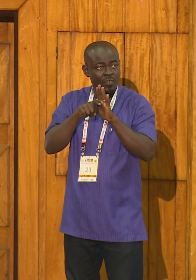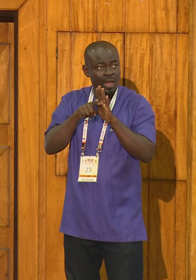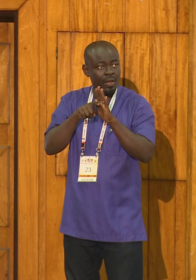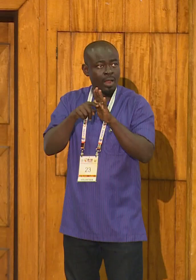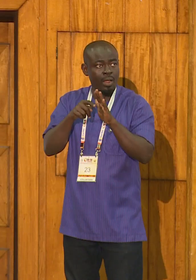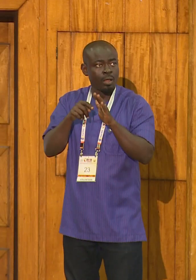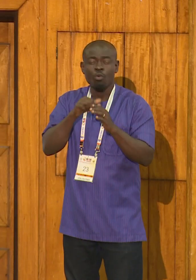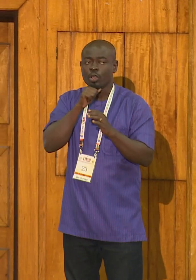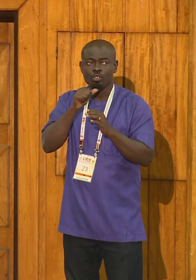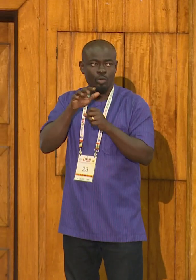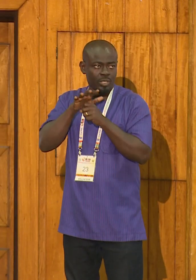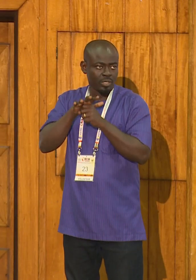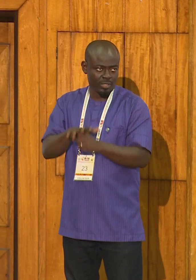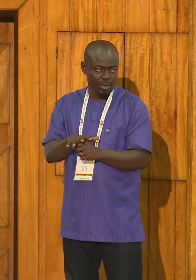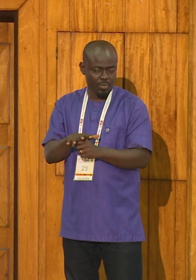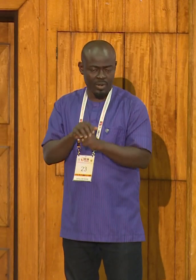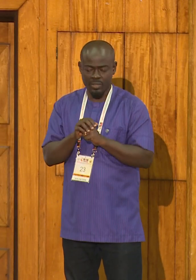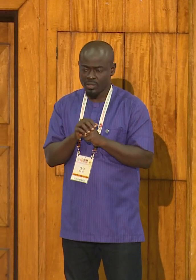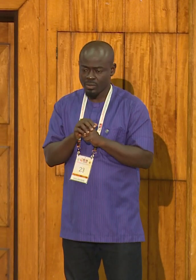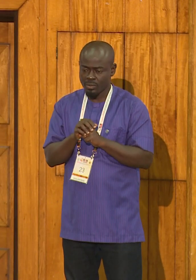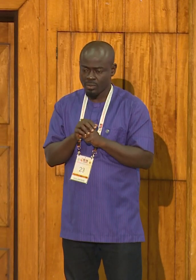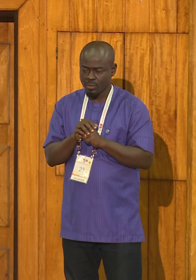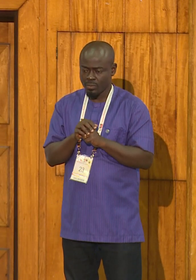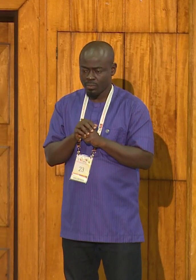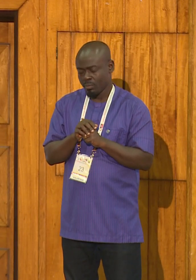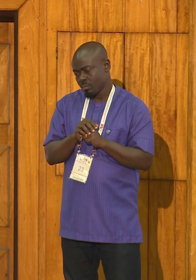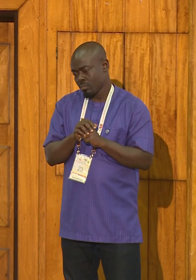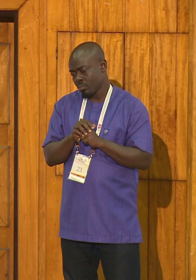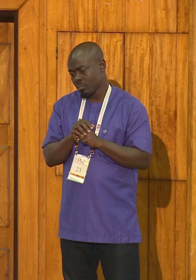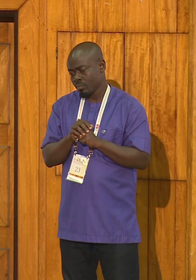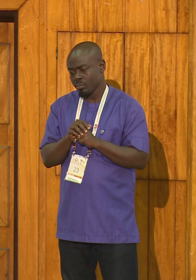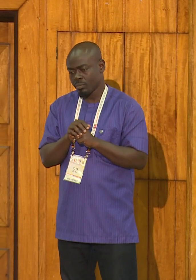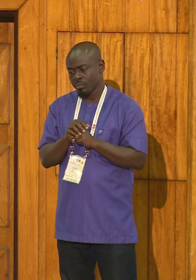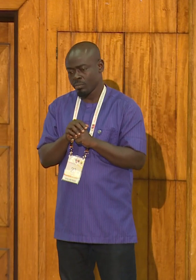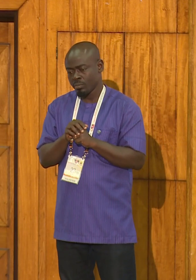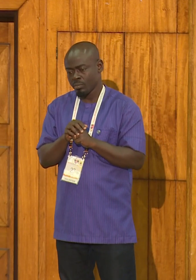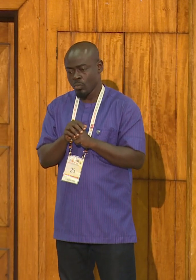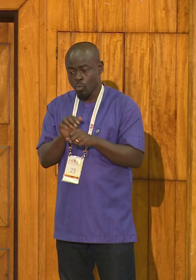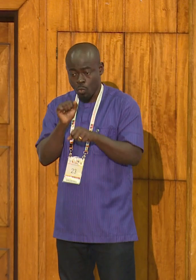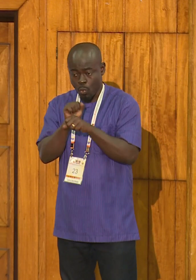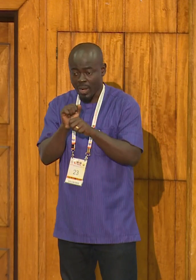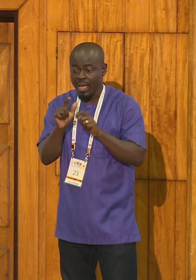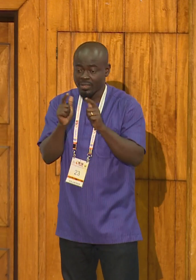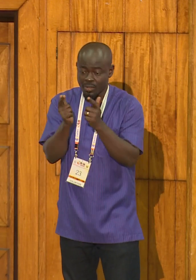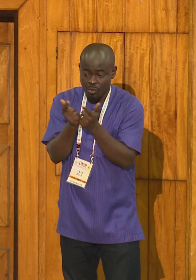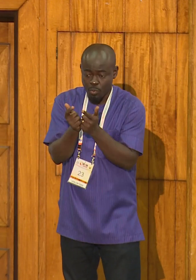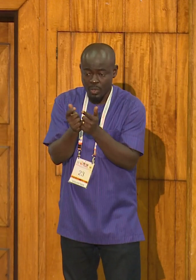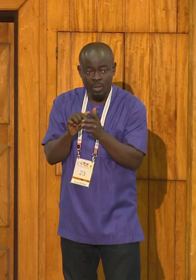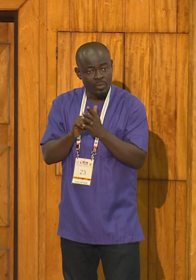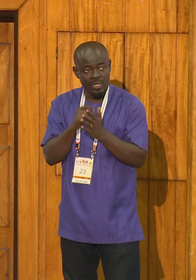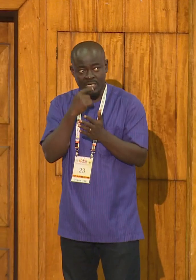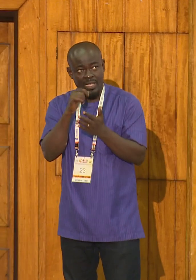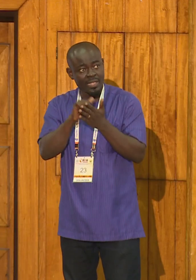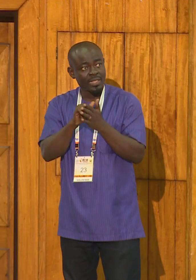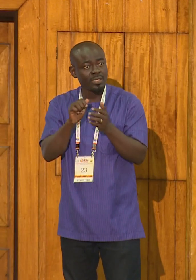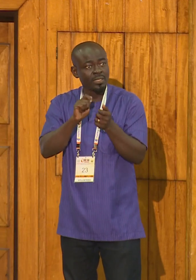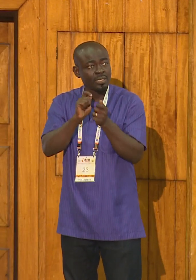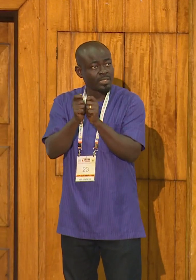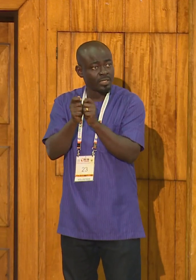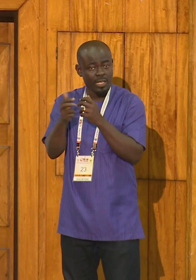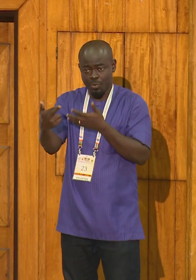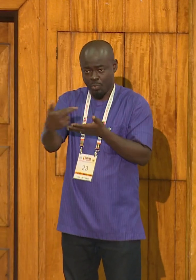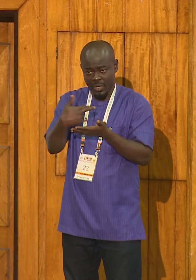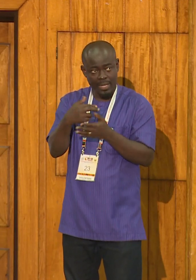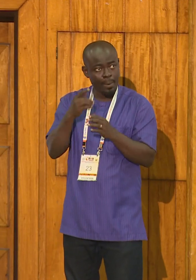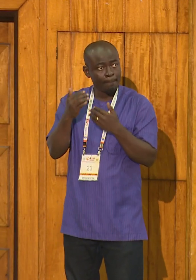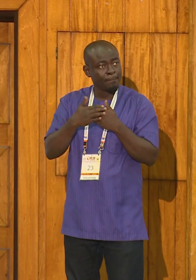not suppressed. Hence, us having to work with them as a group and seeing these changes in them being retained in care, and